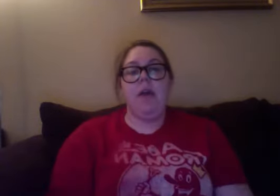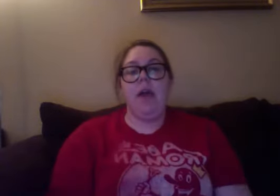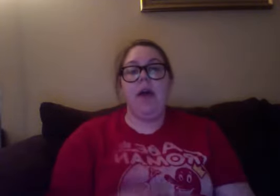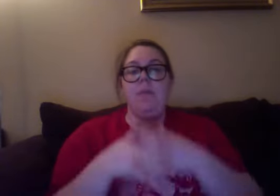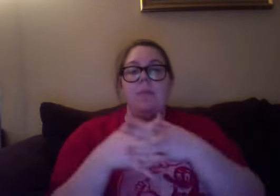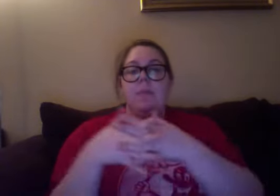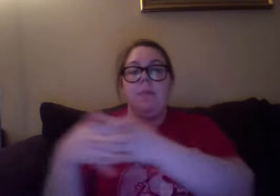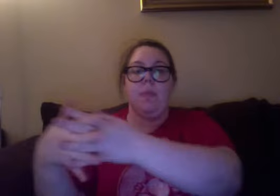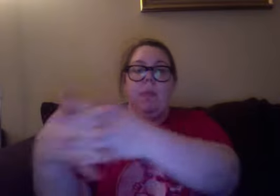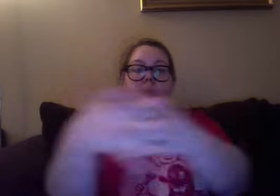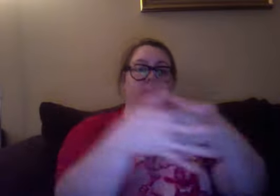America?